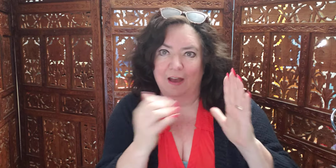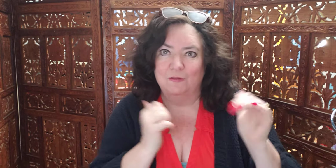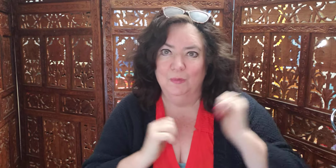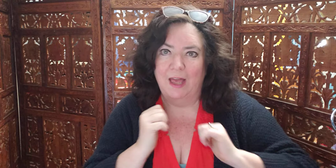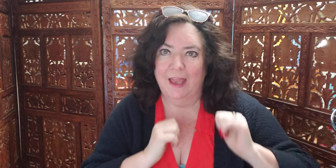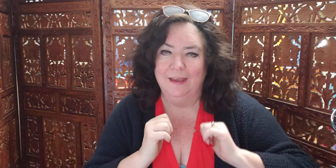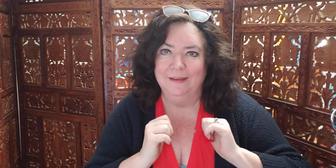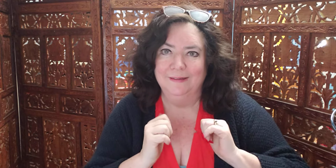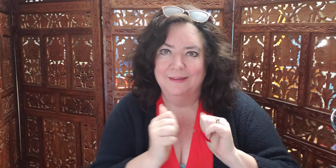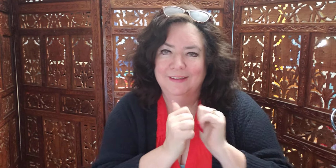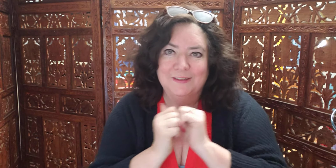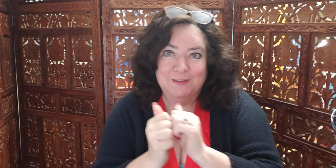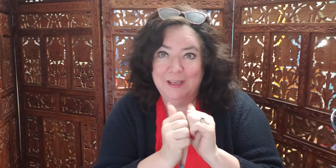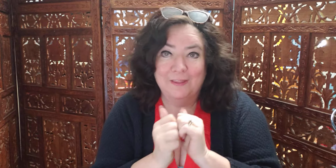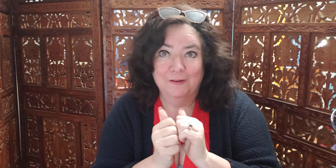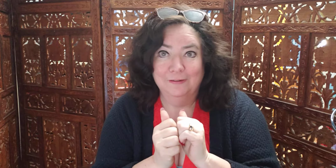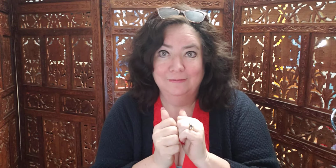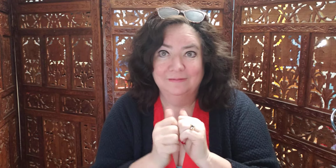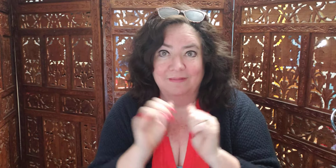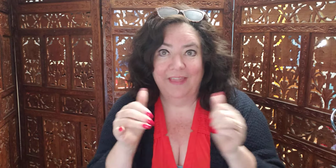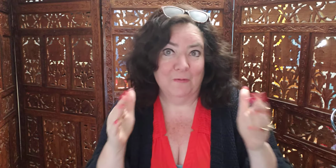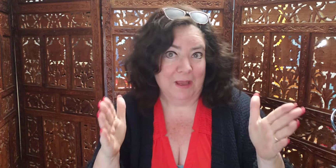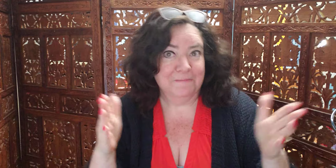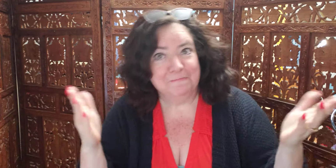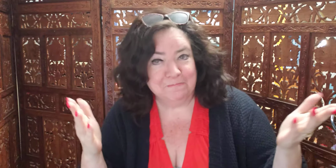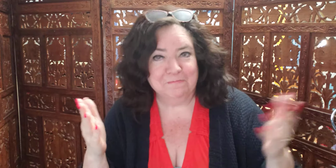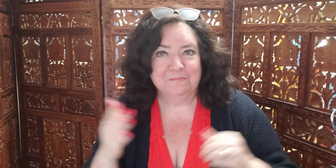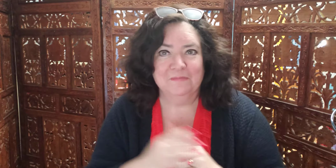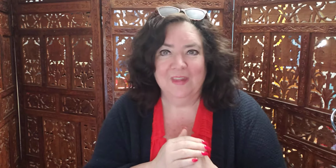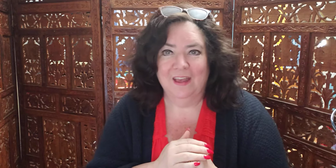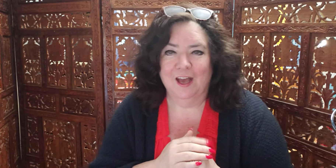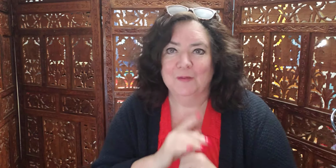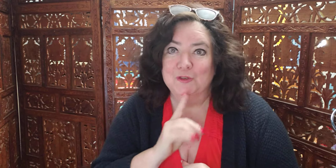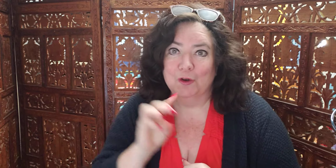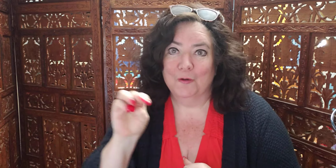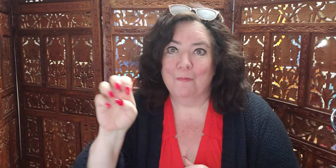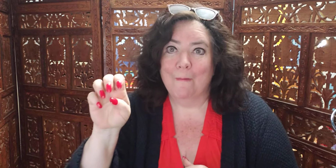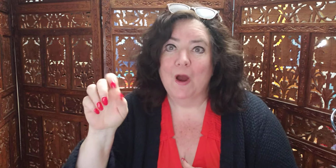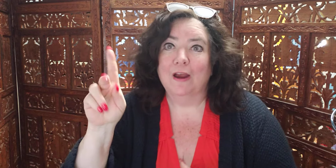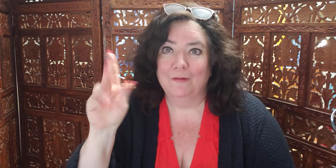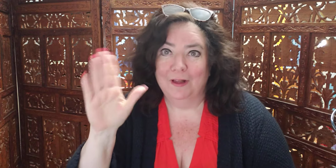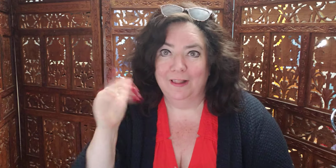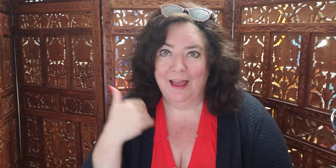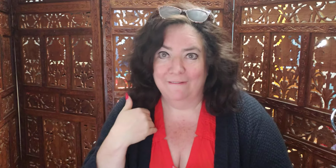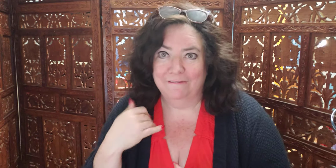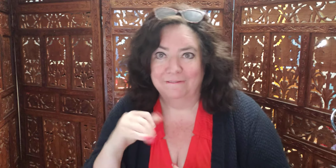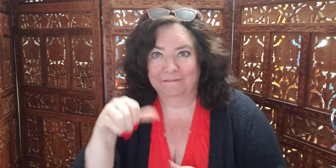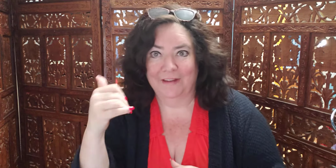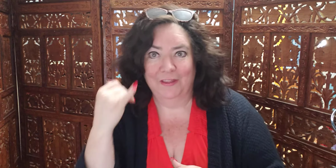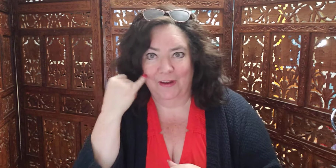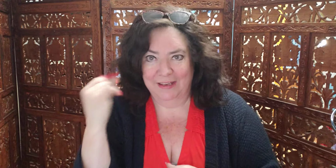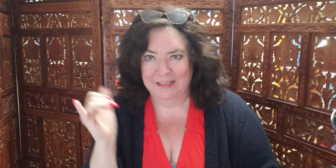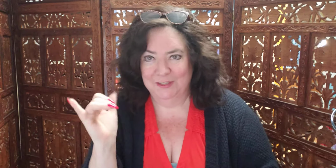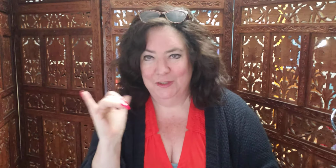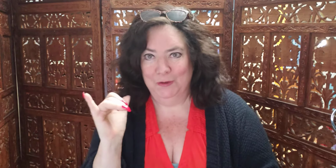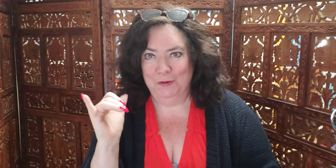the play together that way. I'm sure Mark will have other ideas too